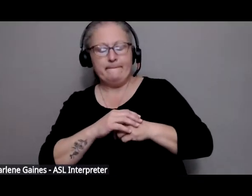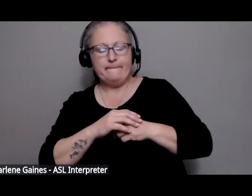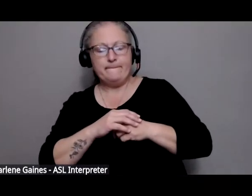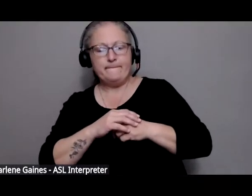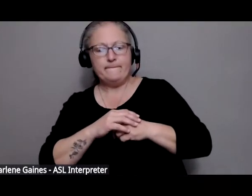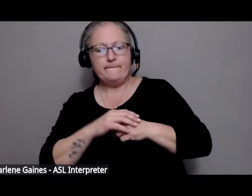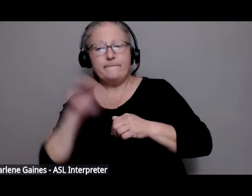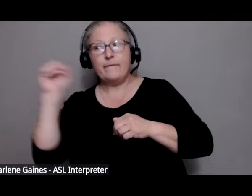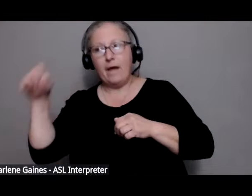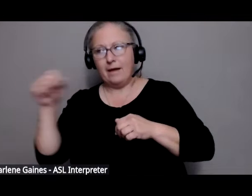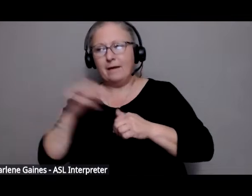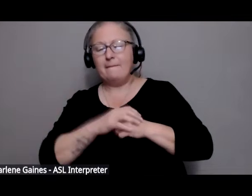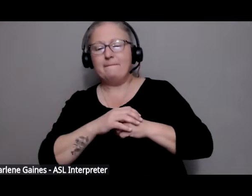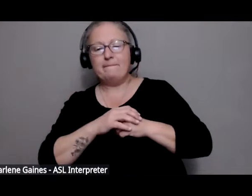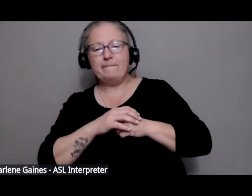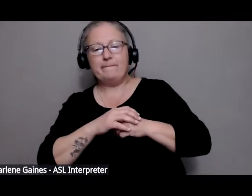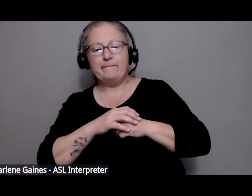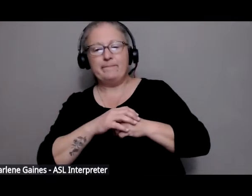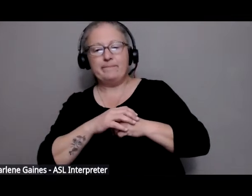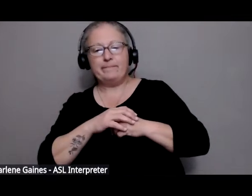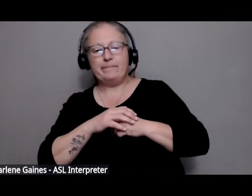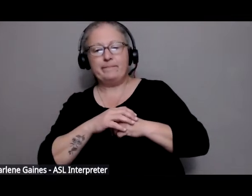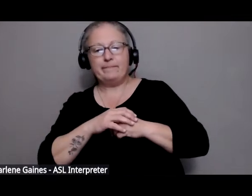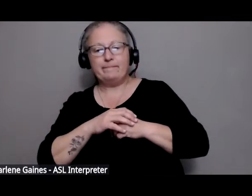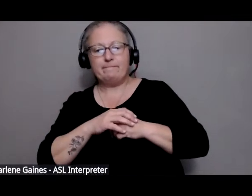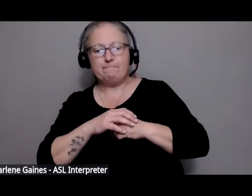Aye. Thank you. Okay.